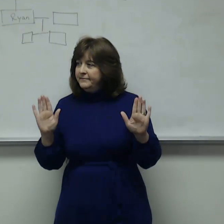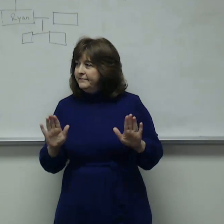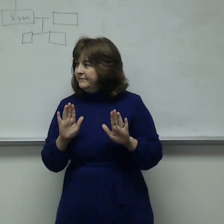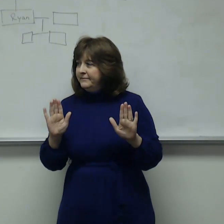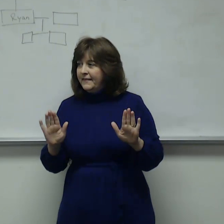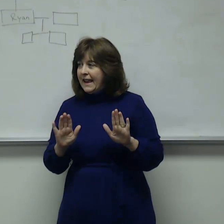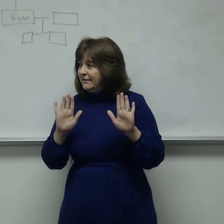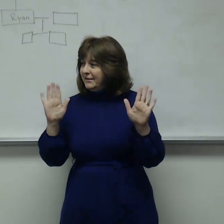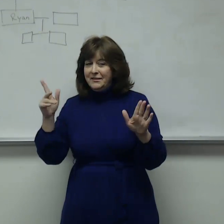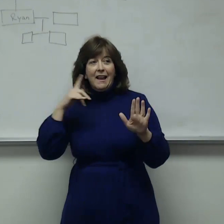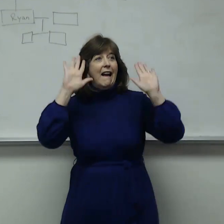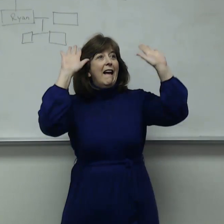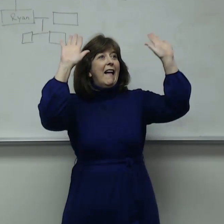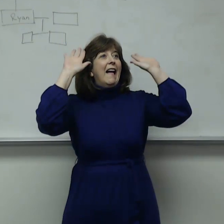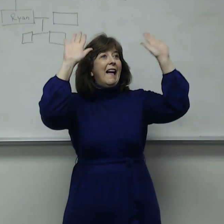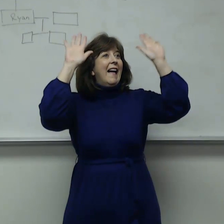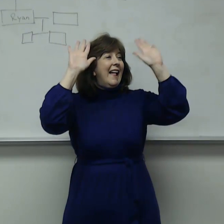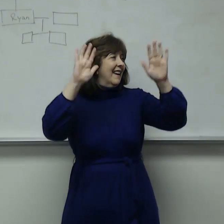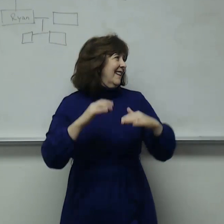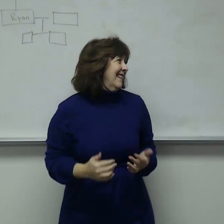is Wonderful.